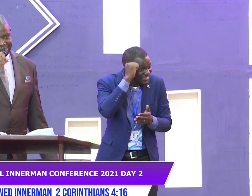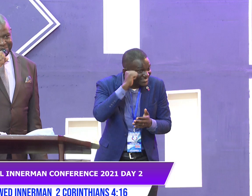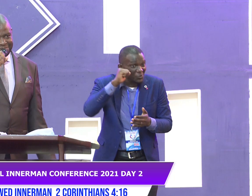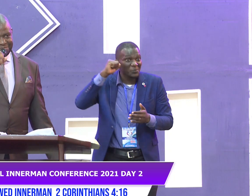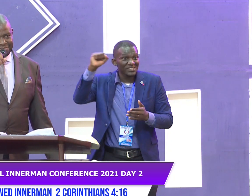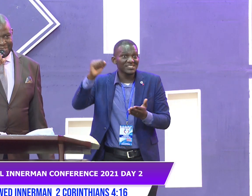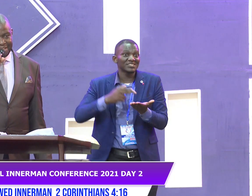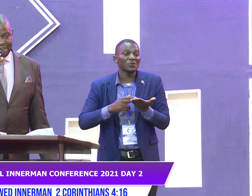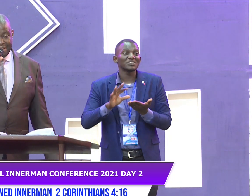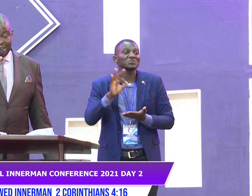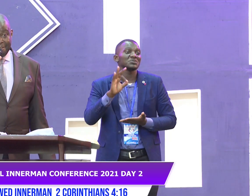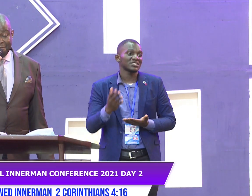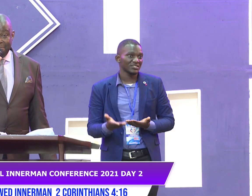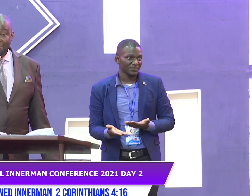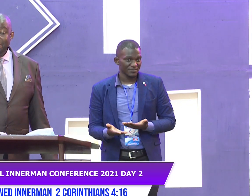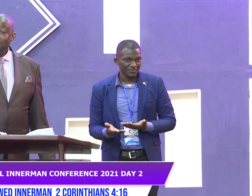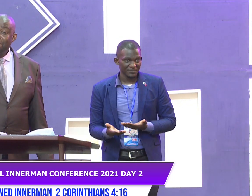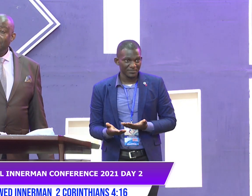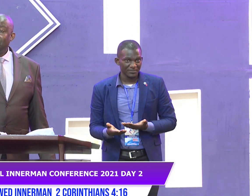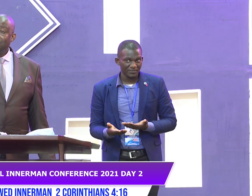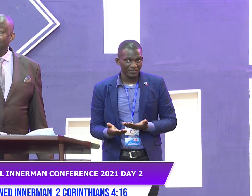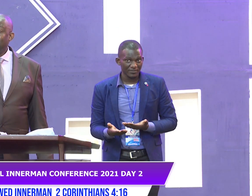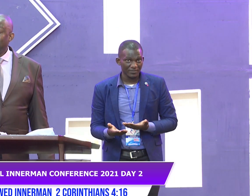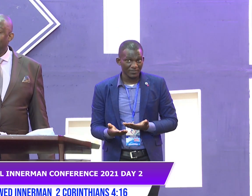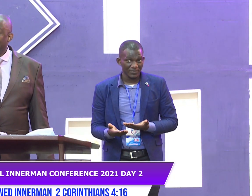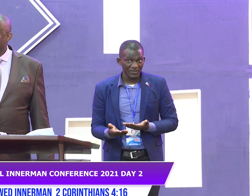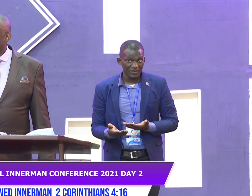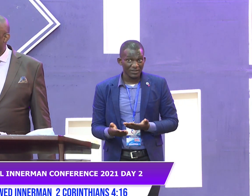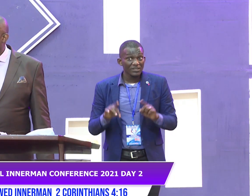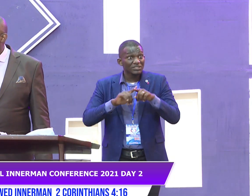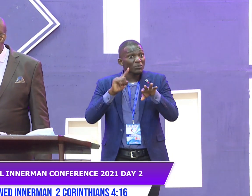is because of the disobedience to the Holy Spirit.